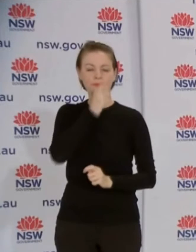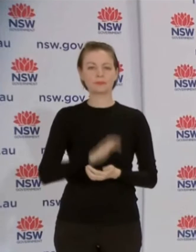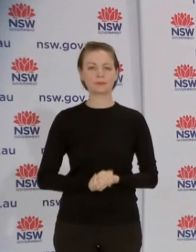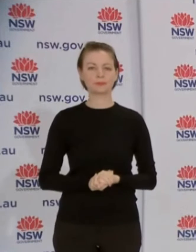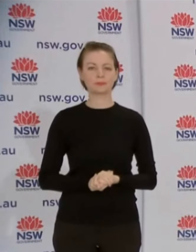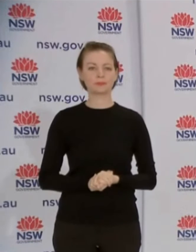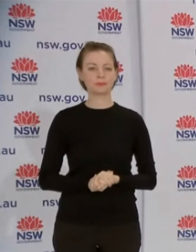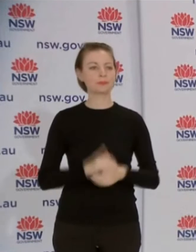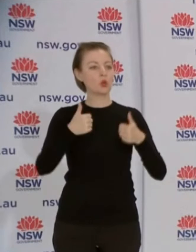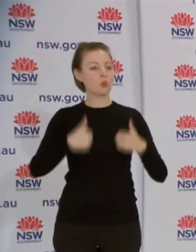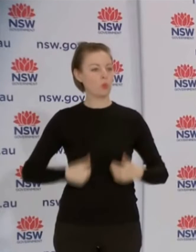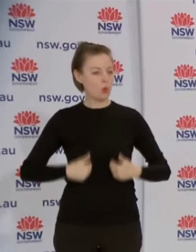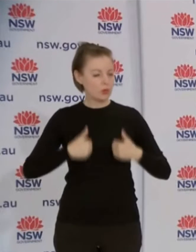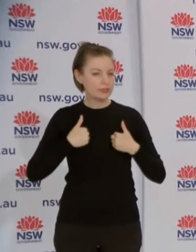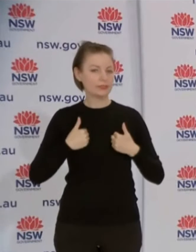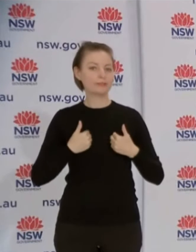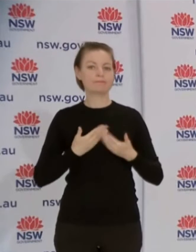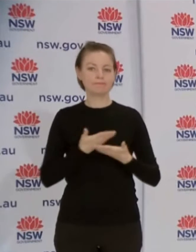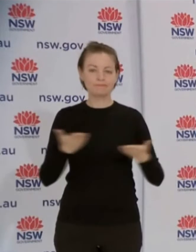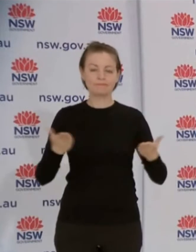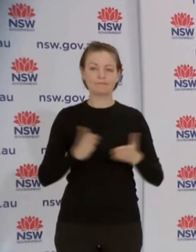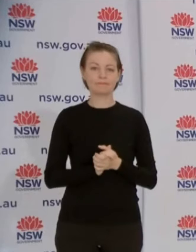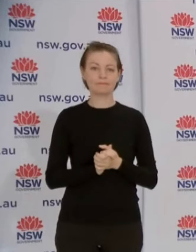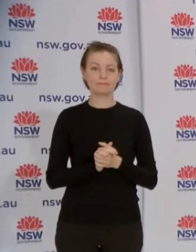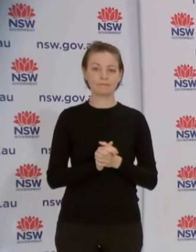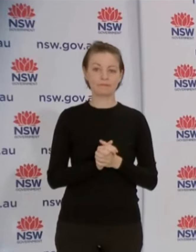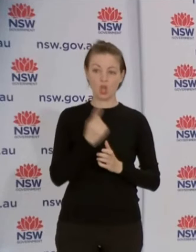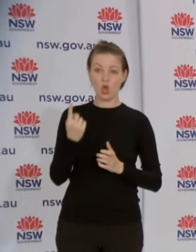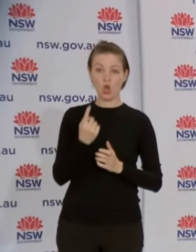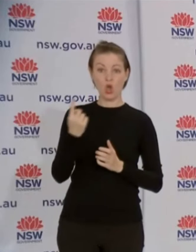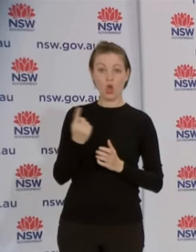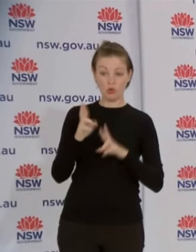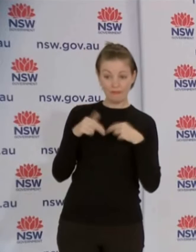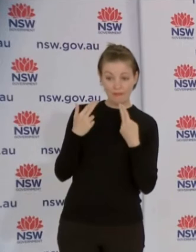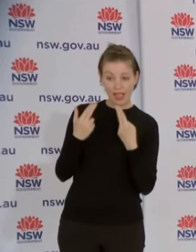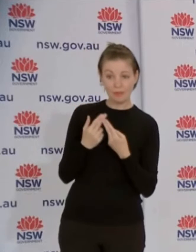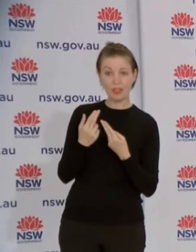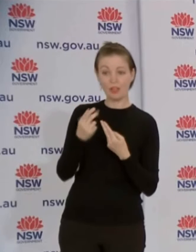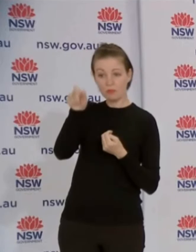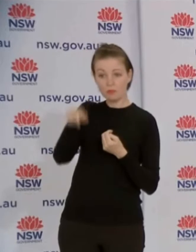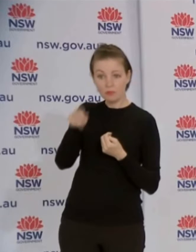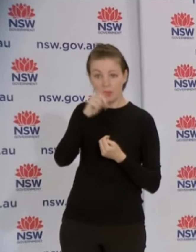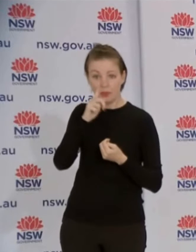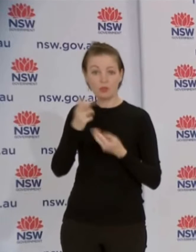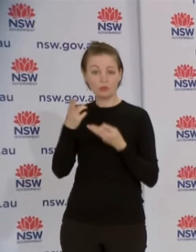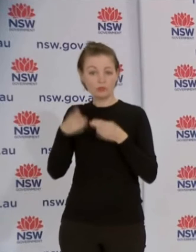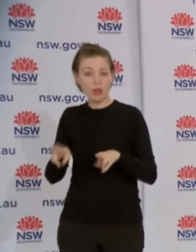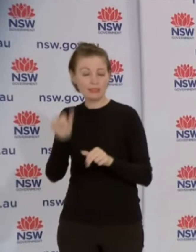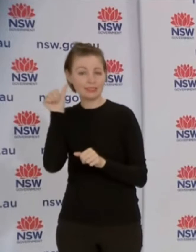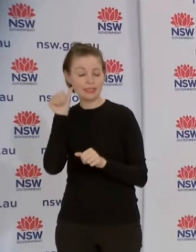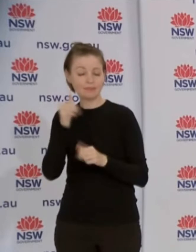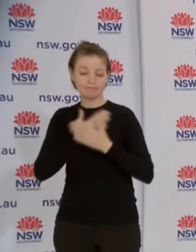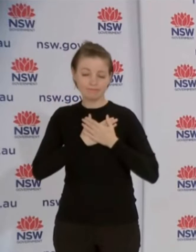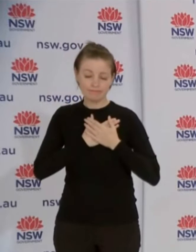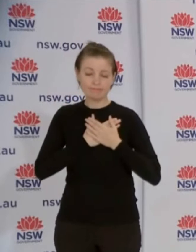Good morning. I start by offering my deepest condolences to those families that lost loved ones, and you remain in our thoughts and prayers. Again, to 8